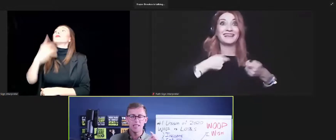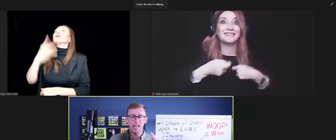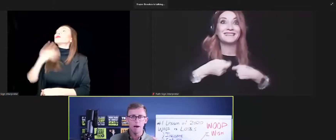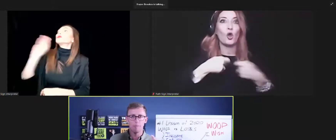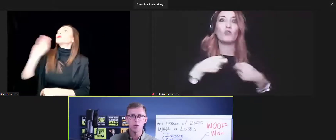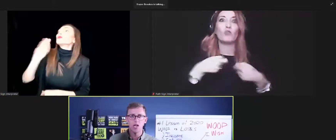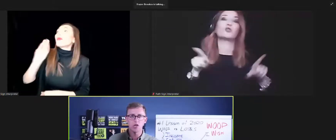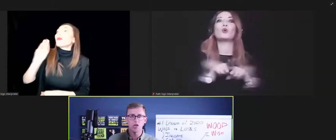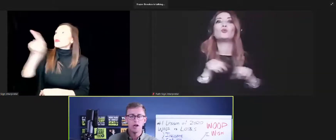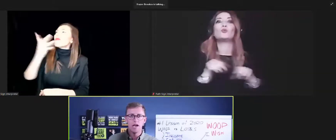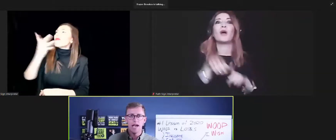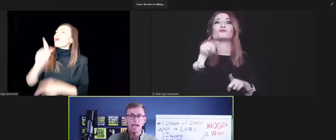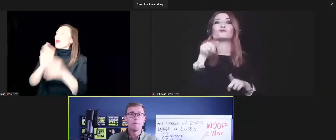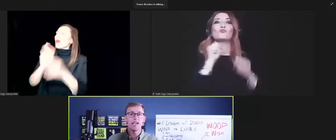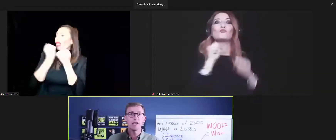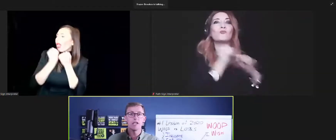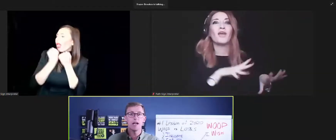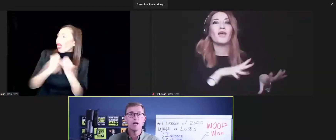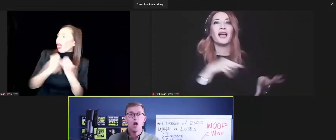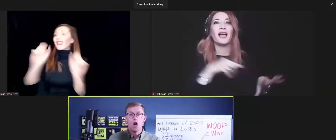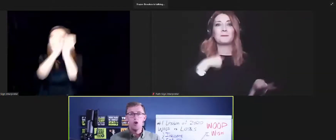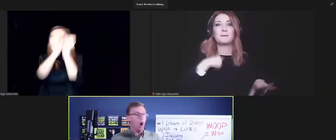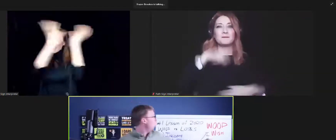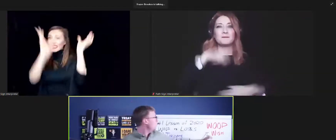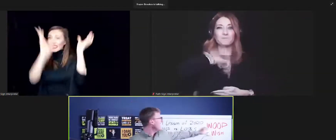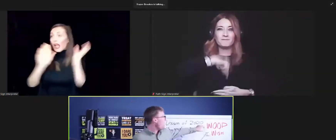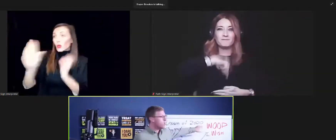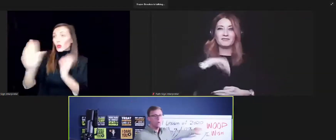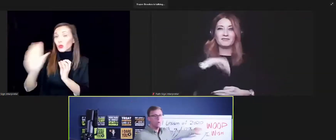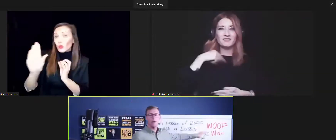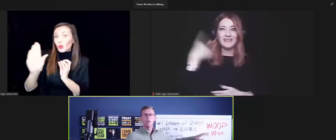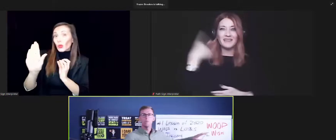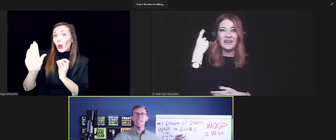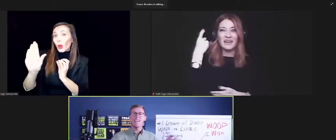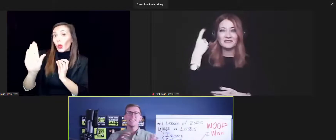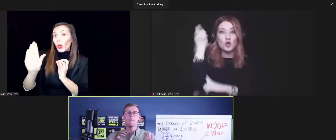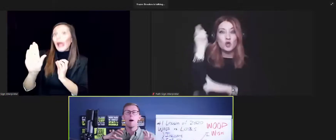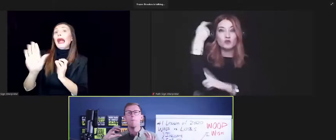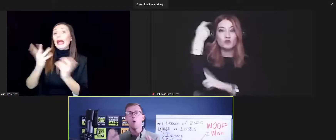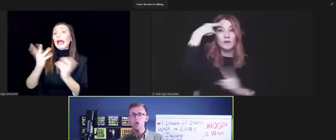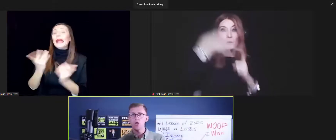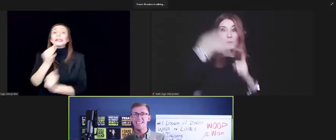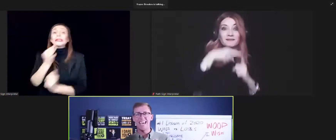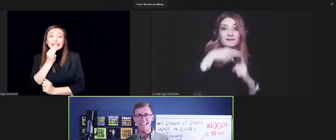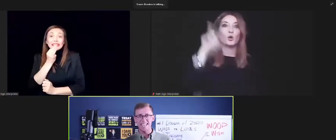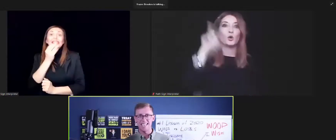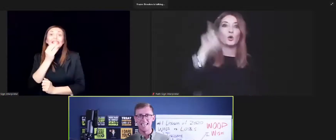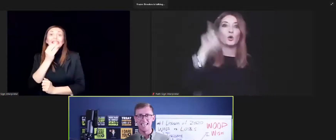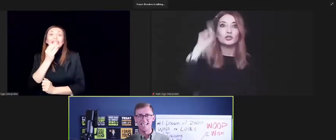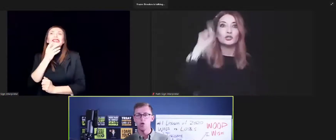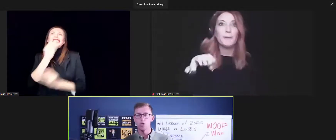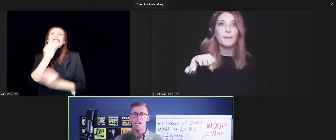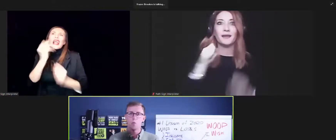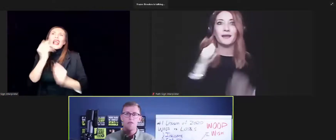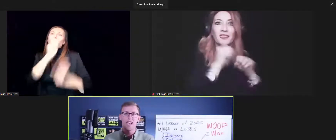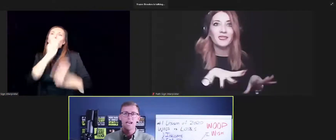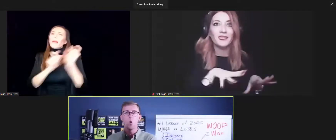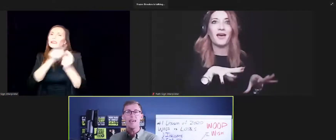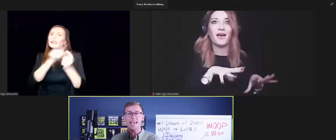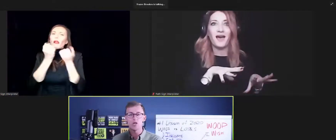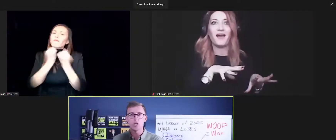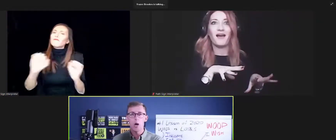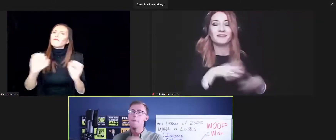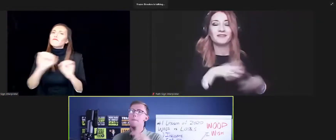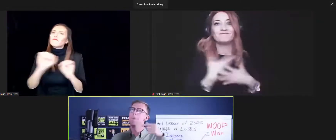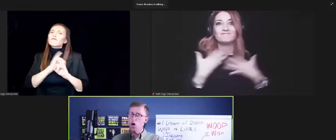that process is amazing. Not only are you going to be getting them emotionally connected and understand what their goal